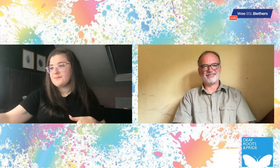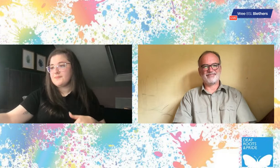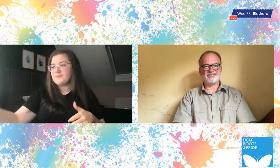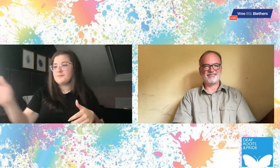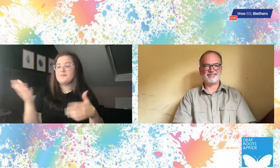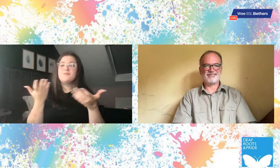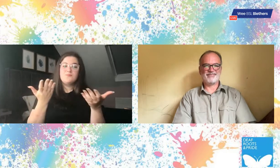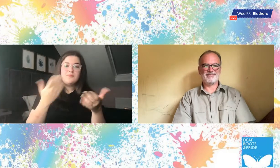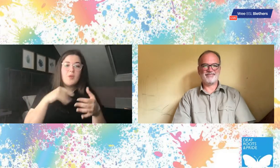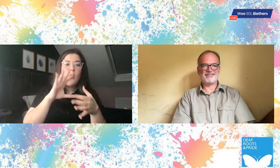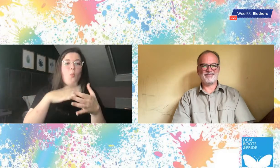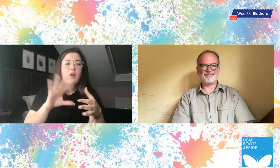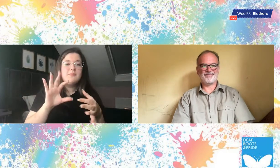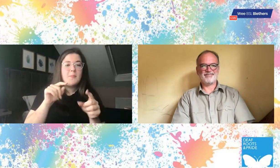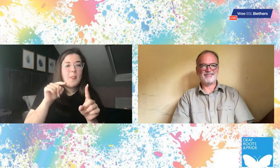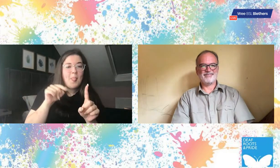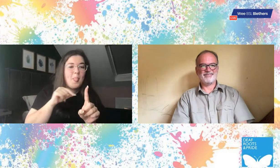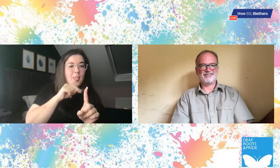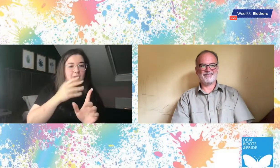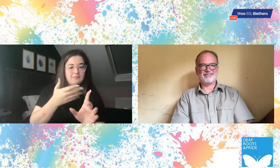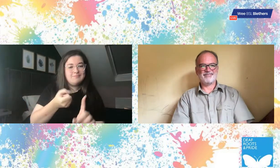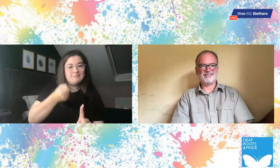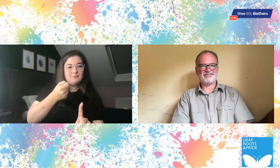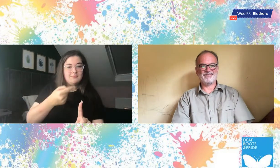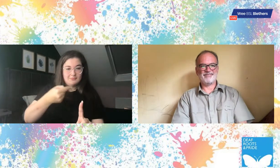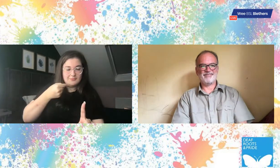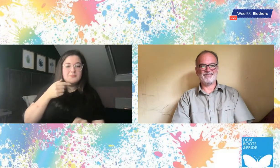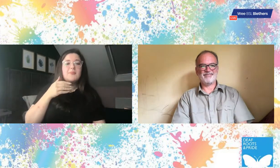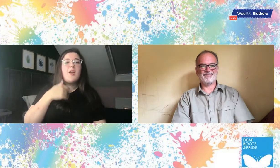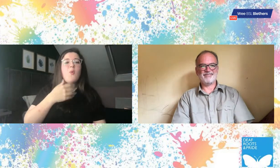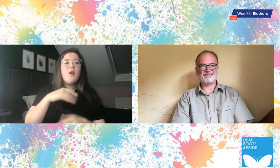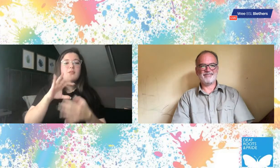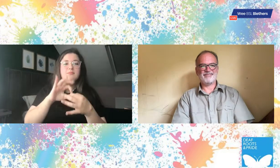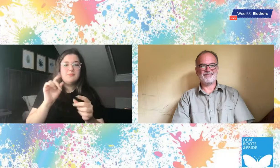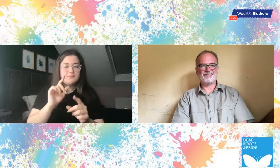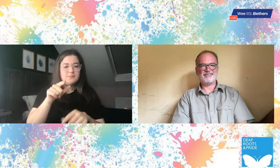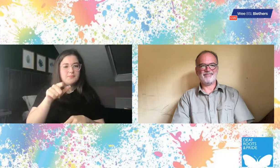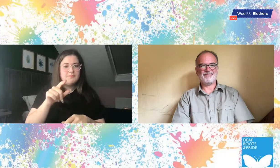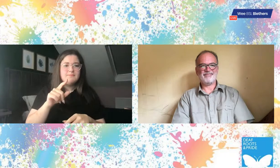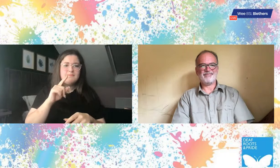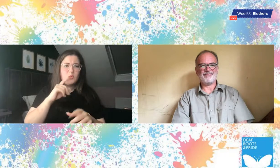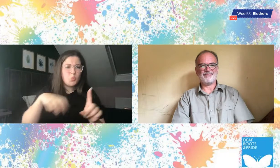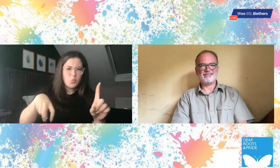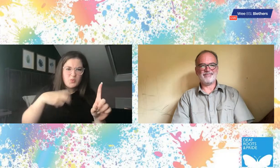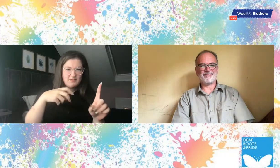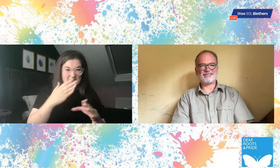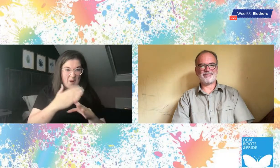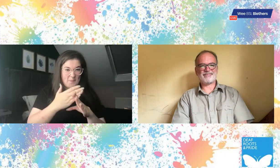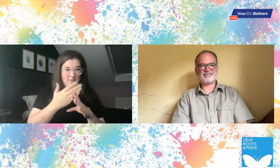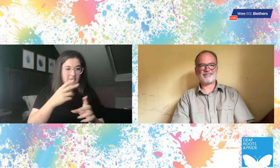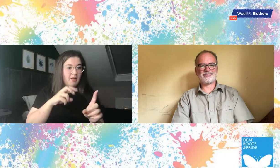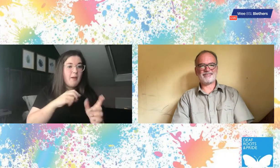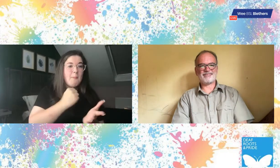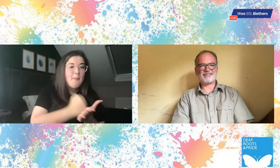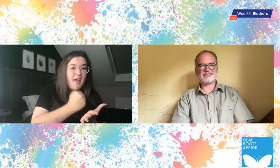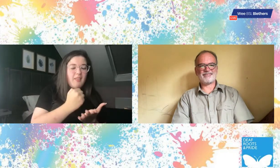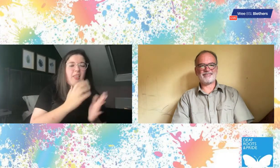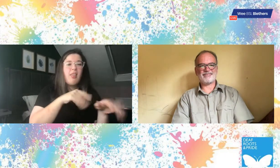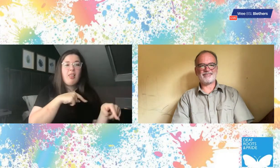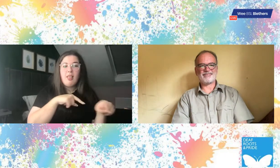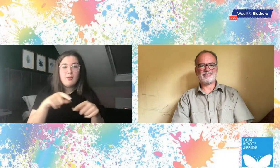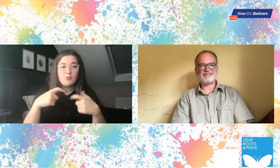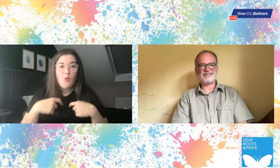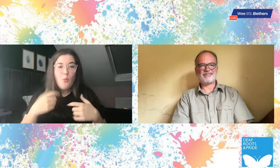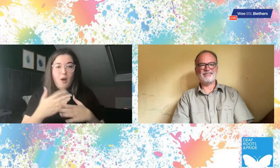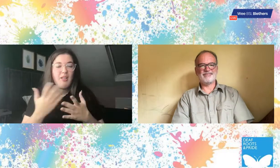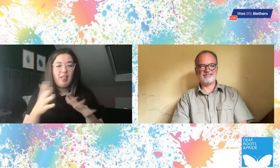Let me just check my list of questions. So let's just pause in your